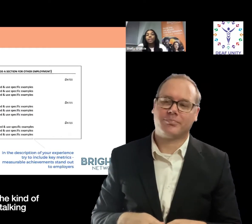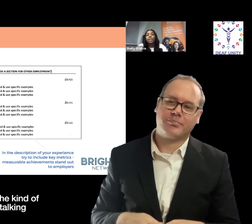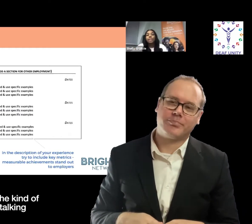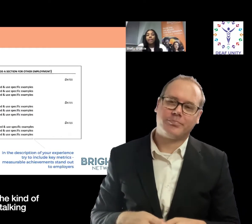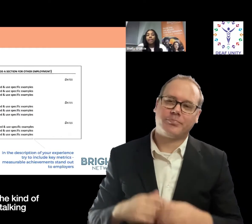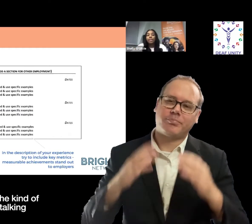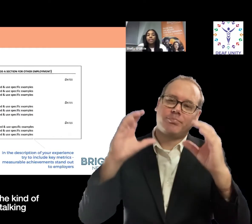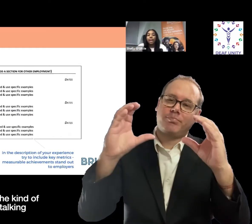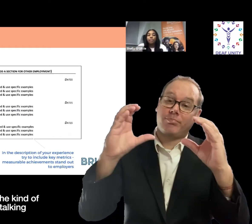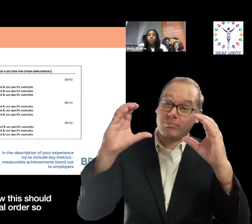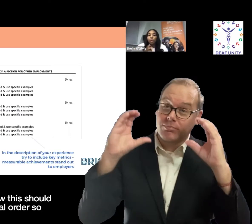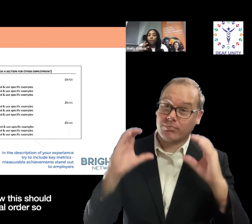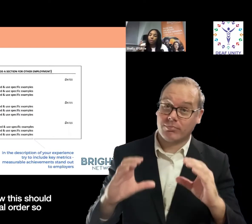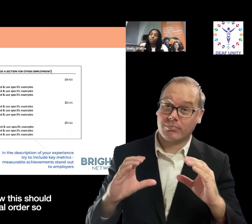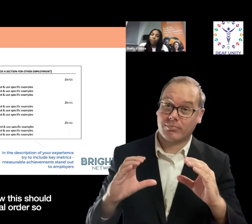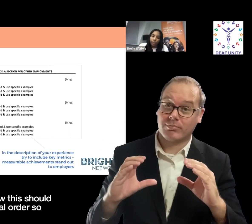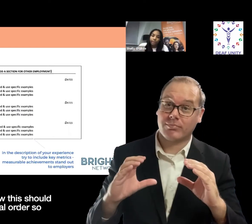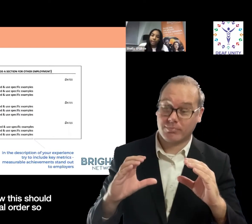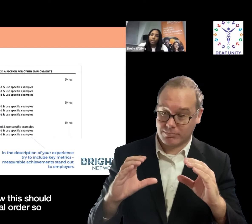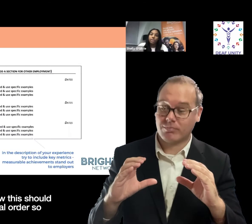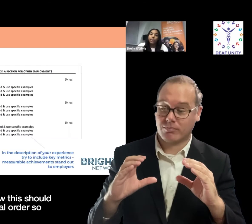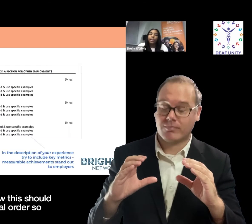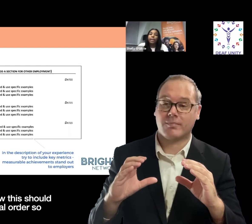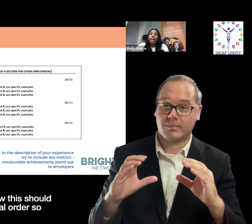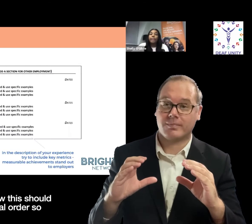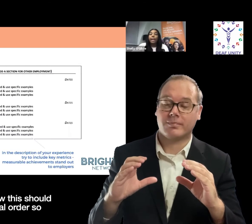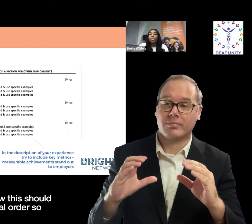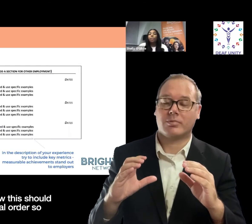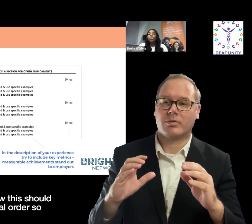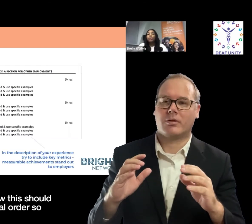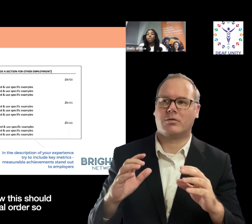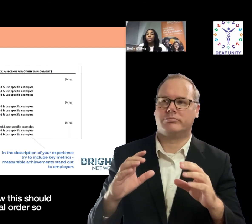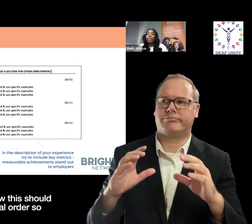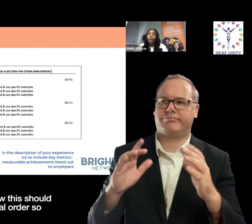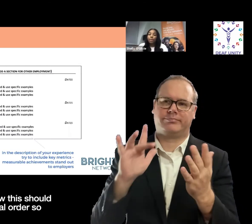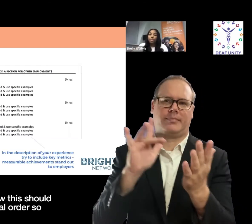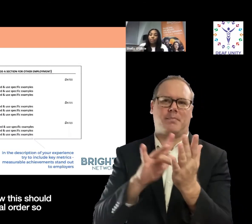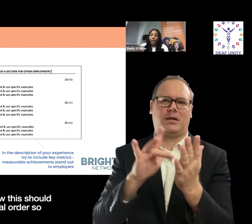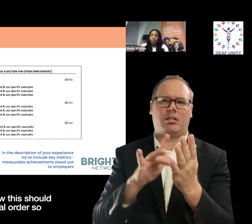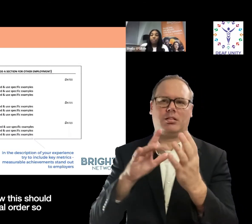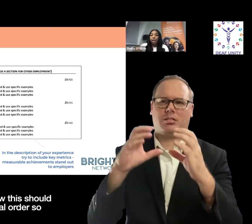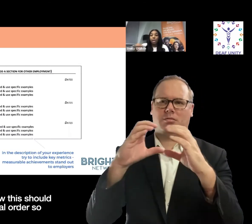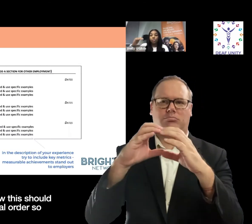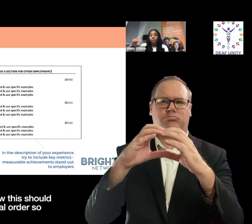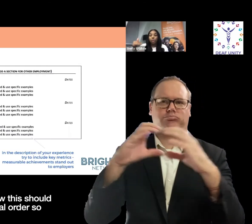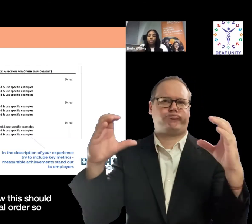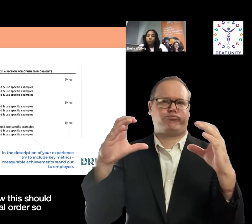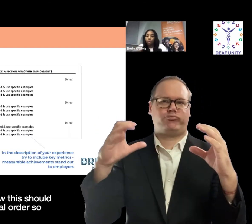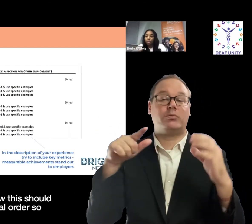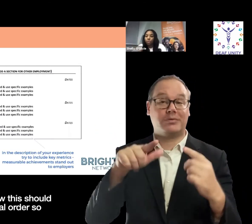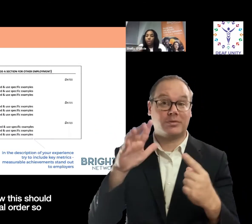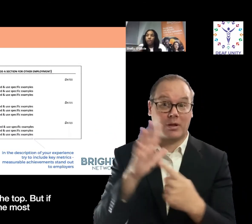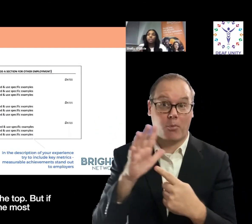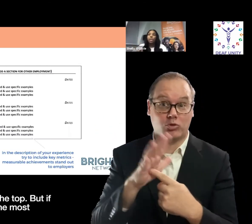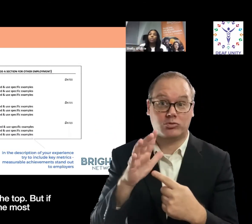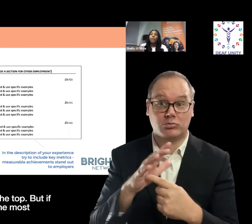So this is talking about your employment history. Now, this should always go in reverse chronological order. So